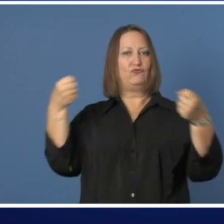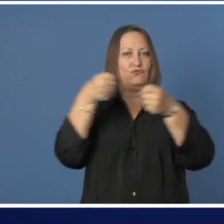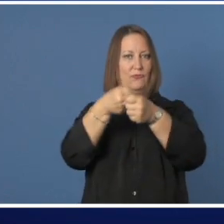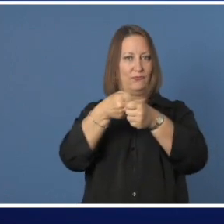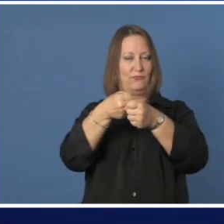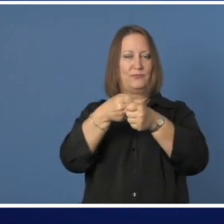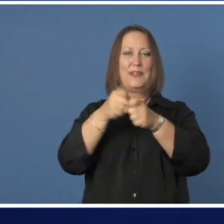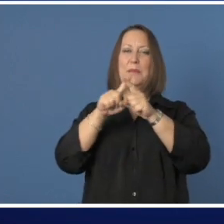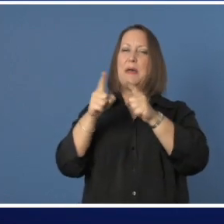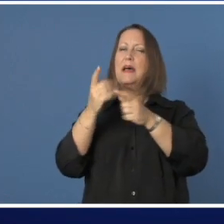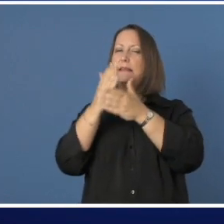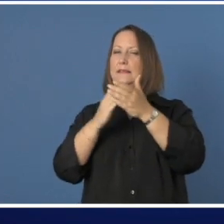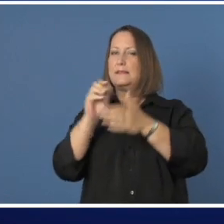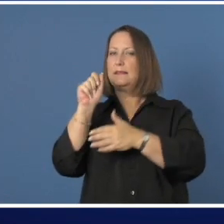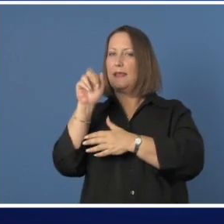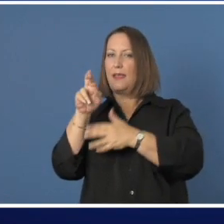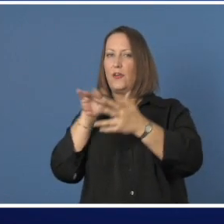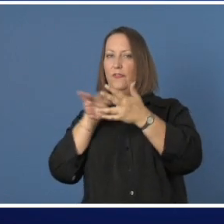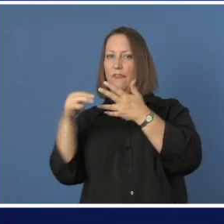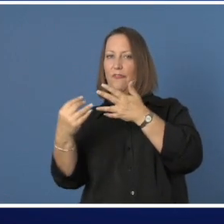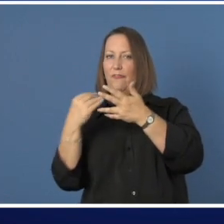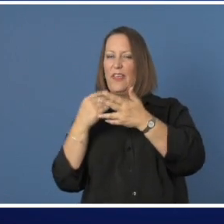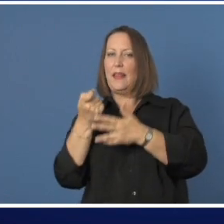some ventilation.